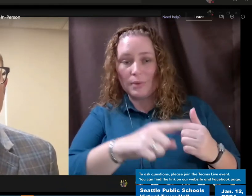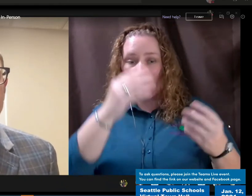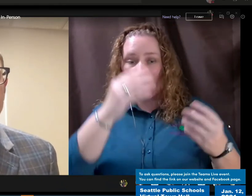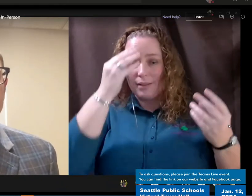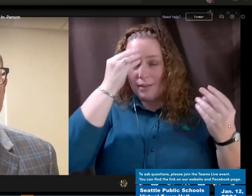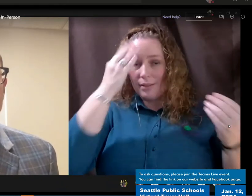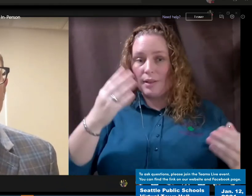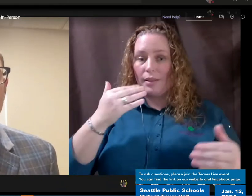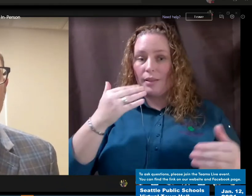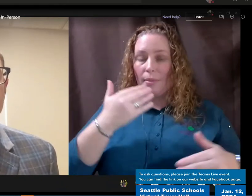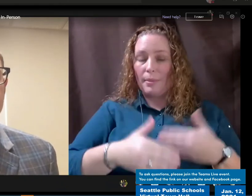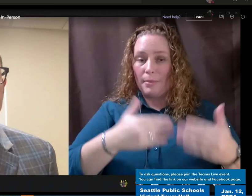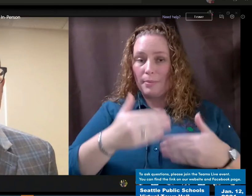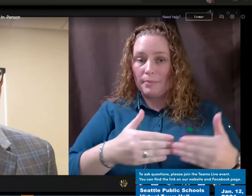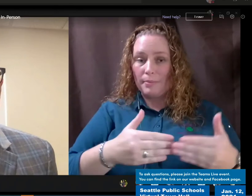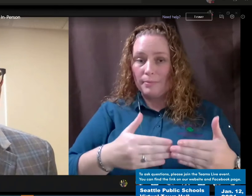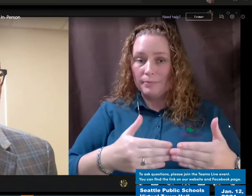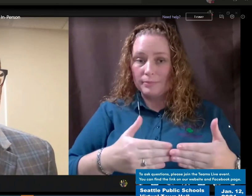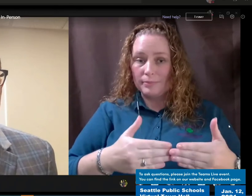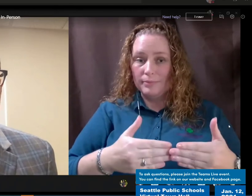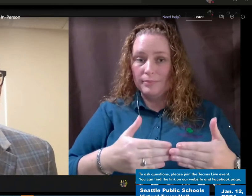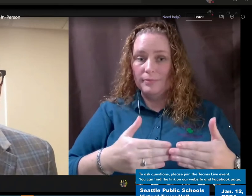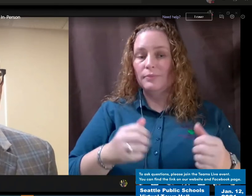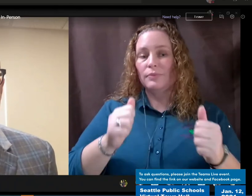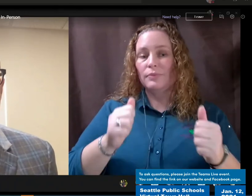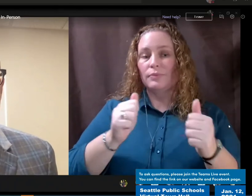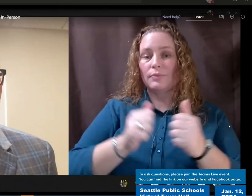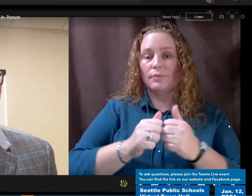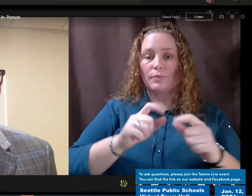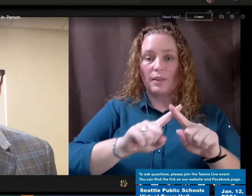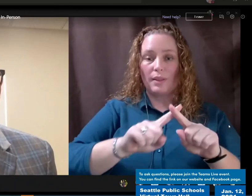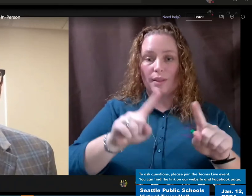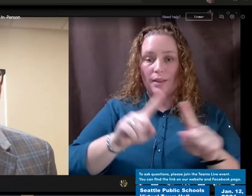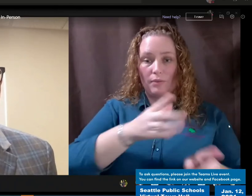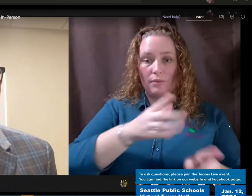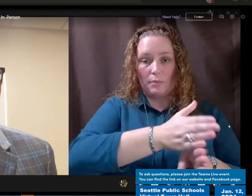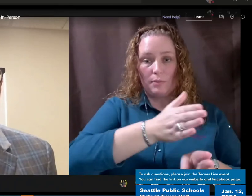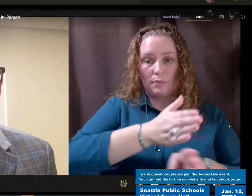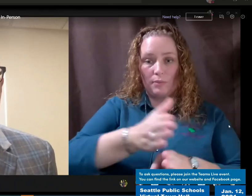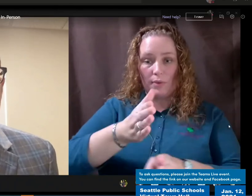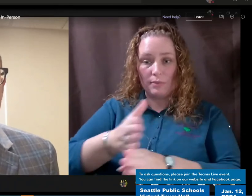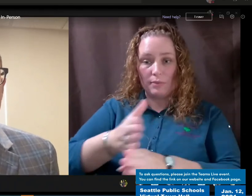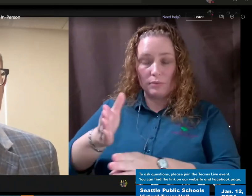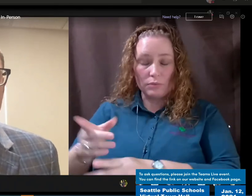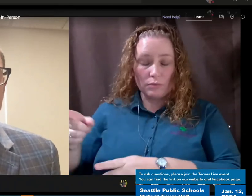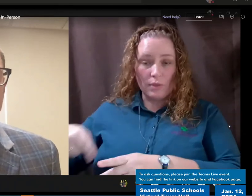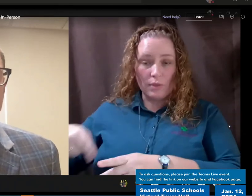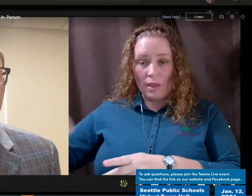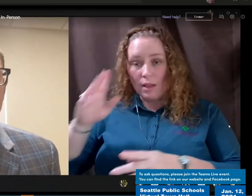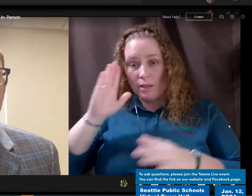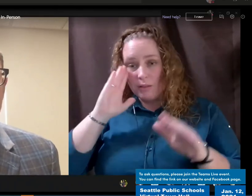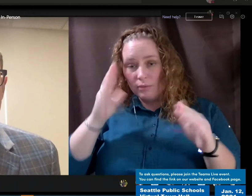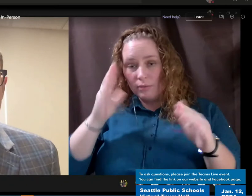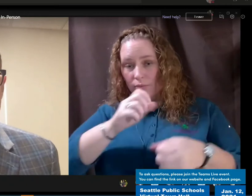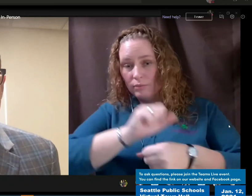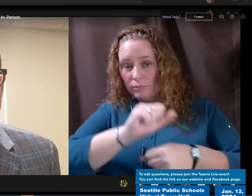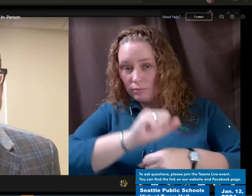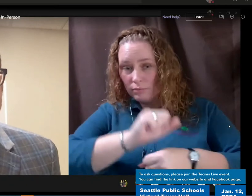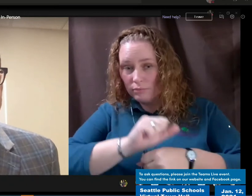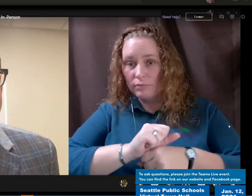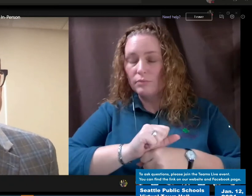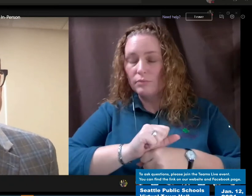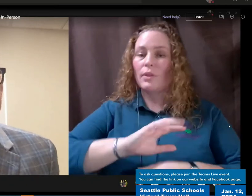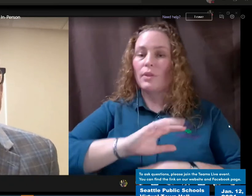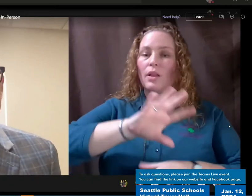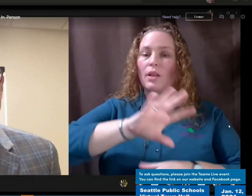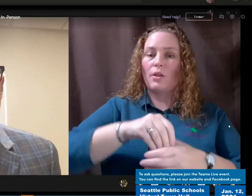protocols with the different professionals here in the district working on them, which includes our experts in